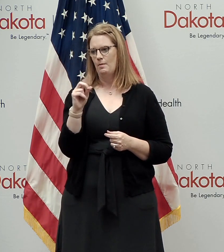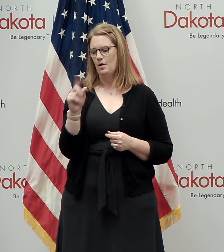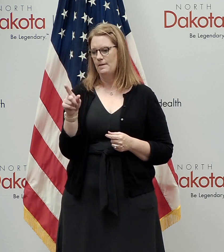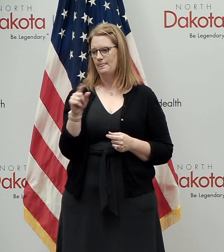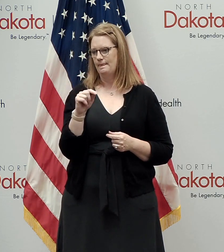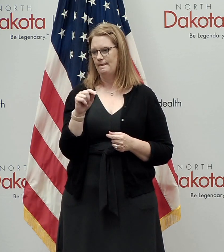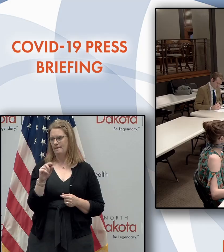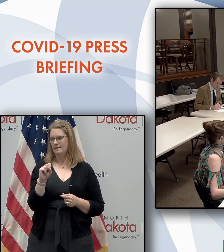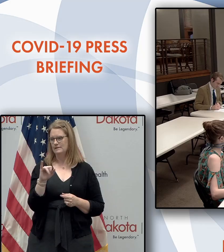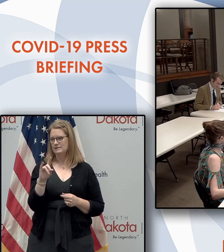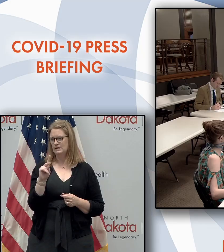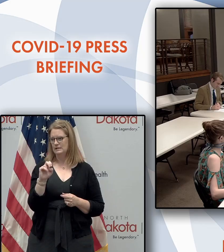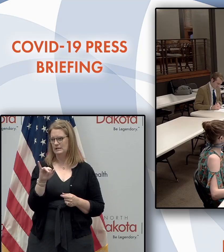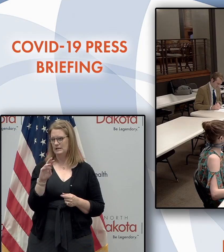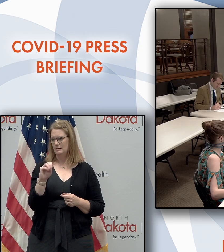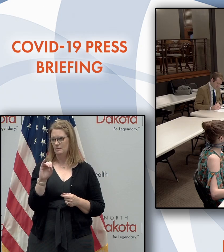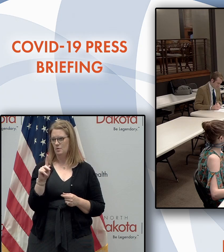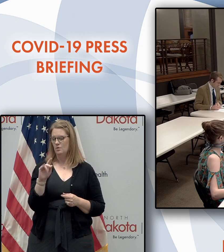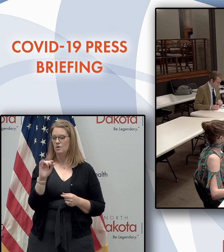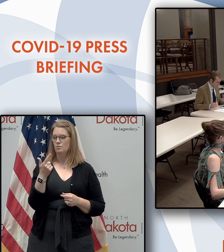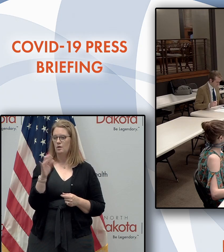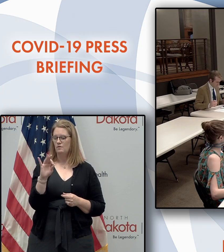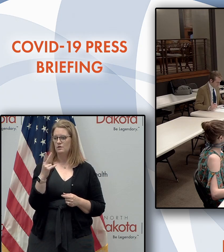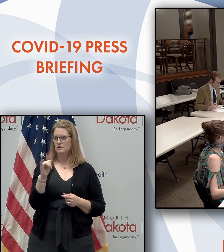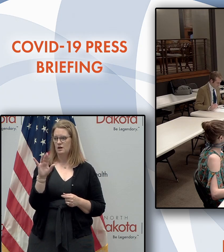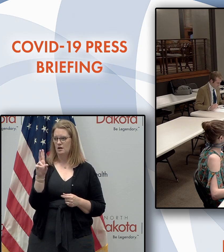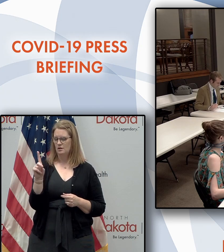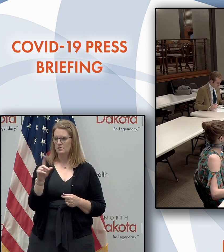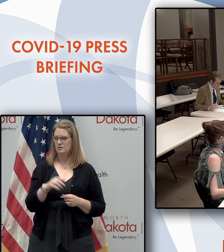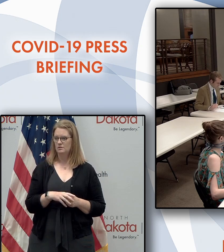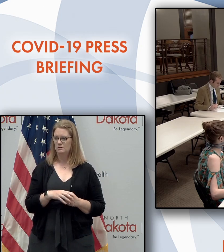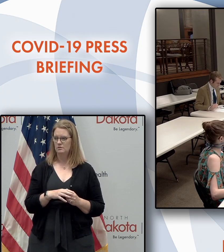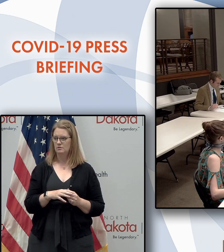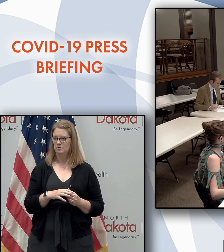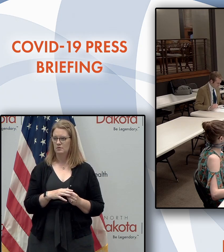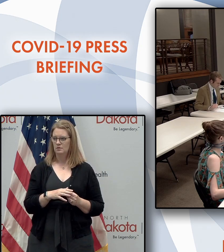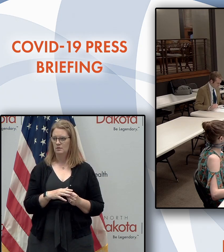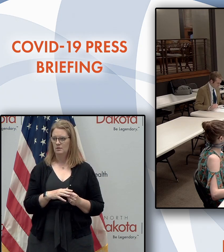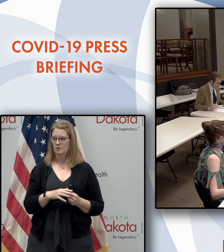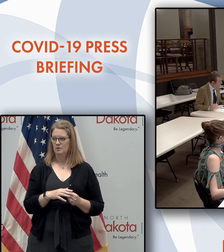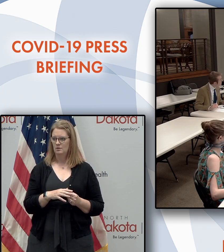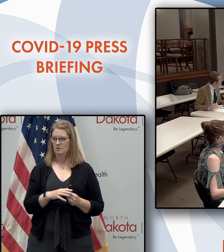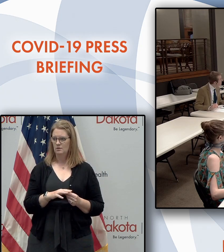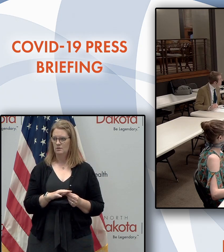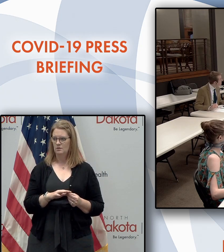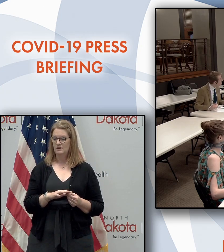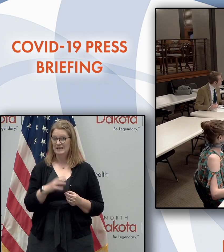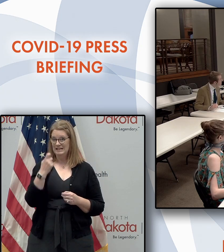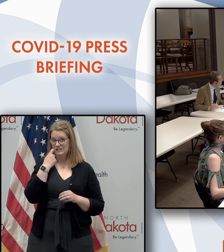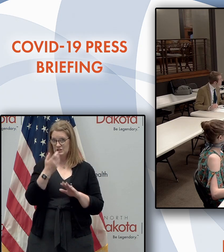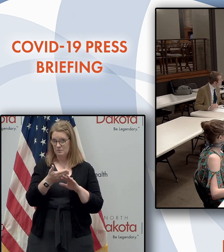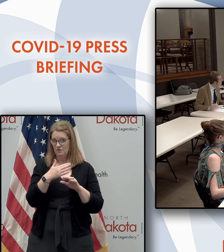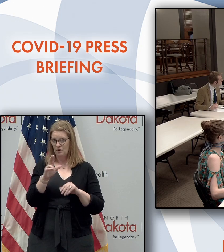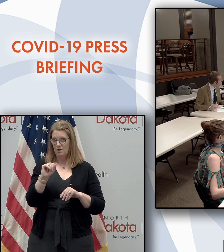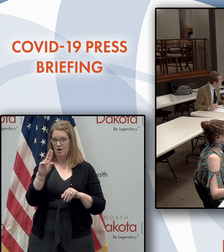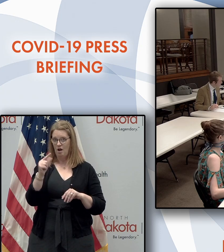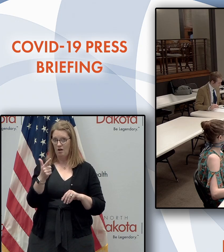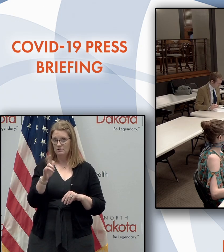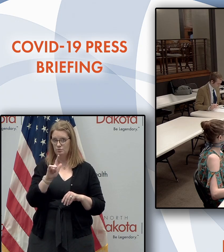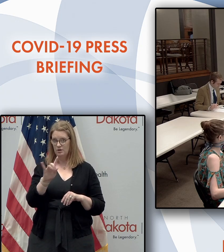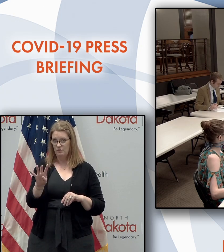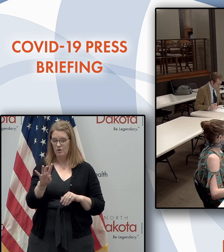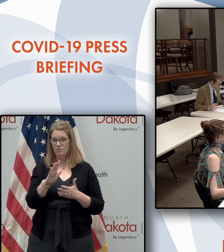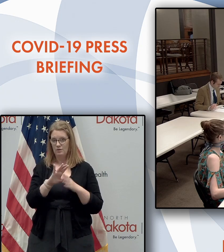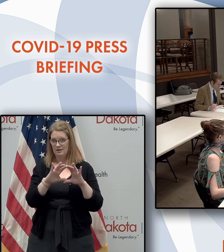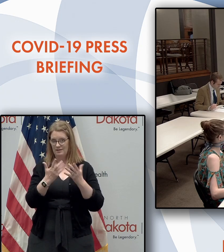Sure. Sydney Mook with the Grand Forks Herald. Are you expecting there to be a rush in testing just before August 24th when classes